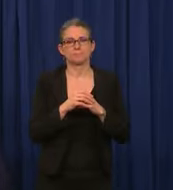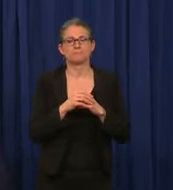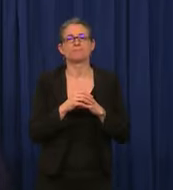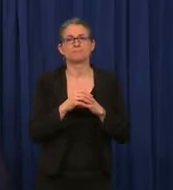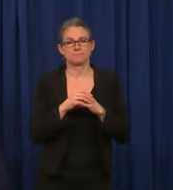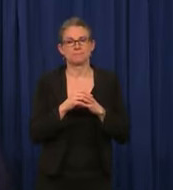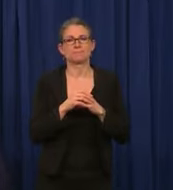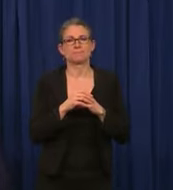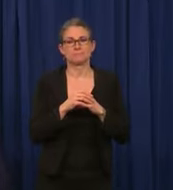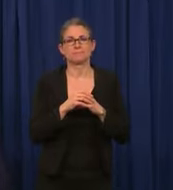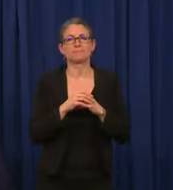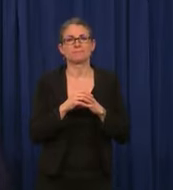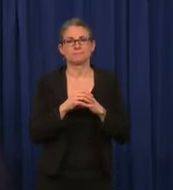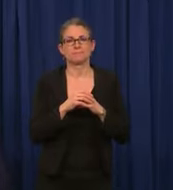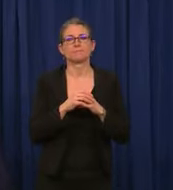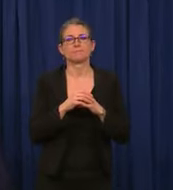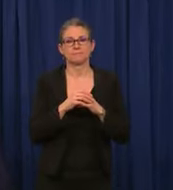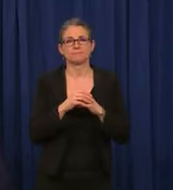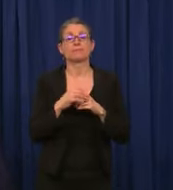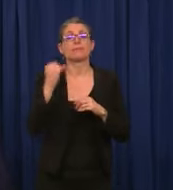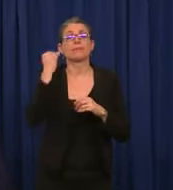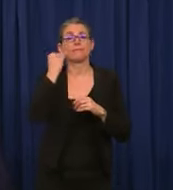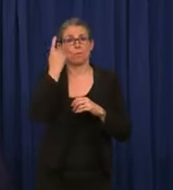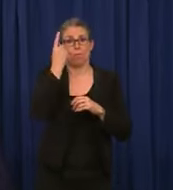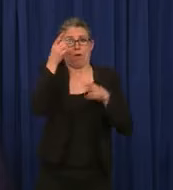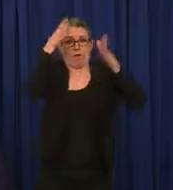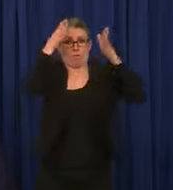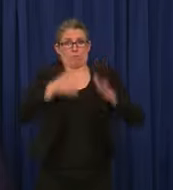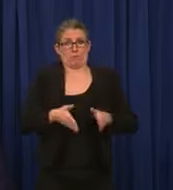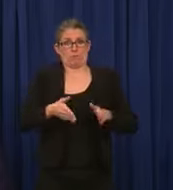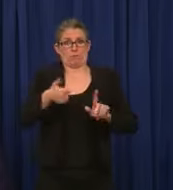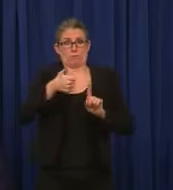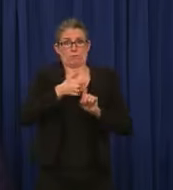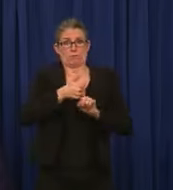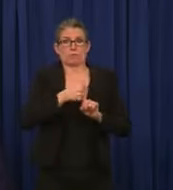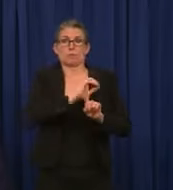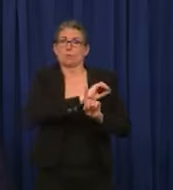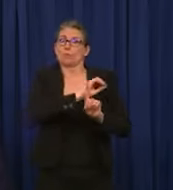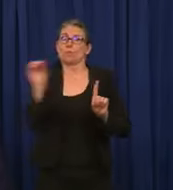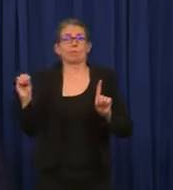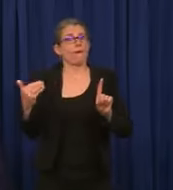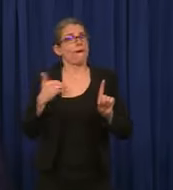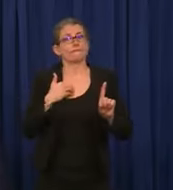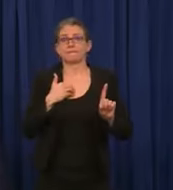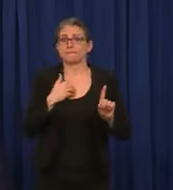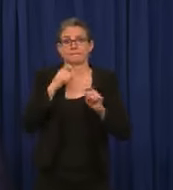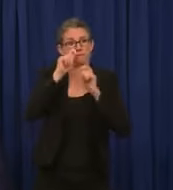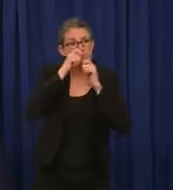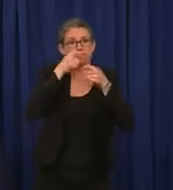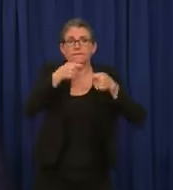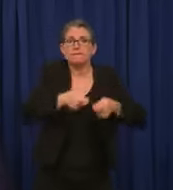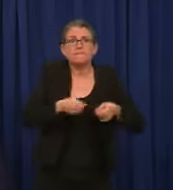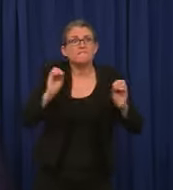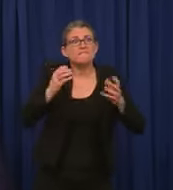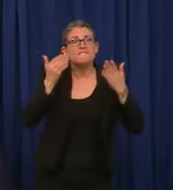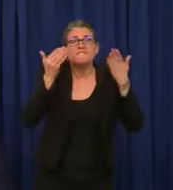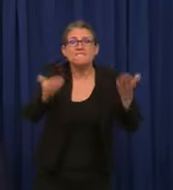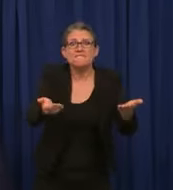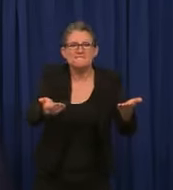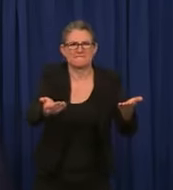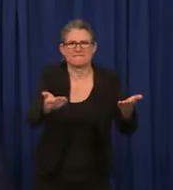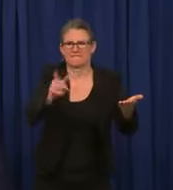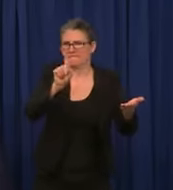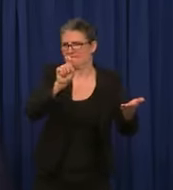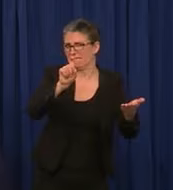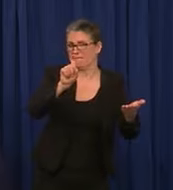been tested. That might be someone whose test is going out to LabCorp for testing, as opposed to somebody that would have